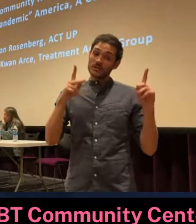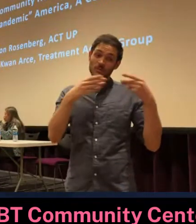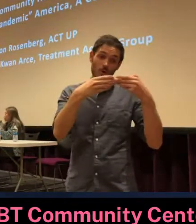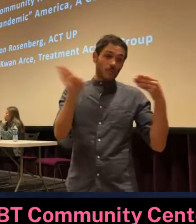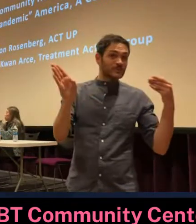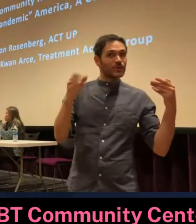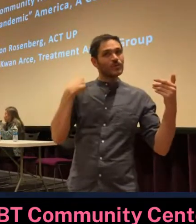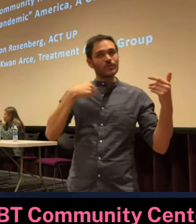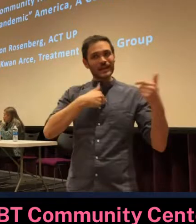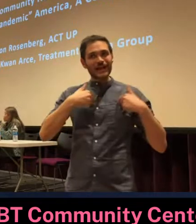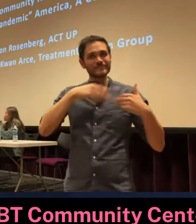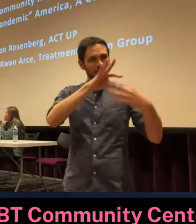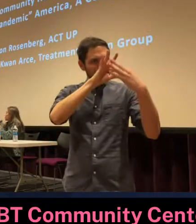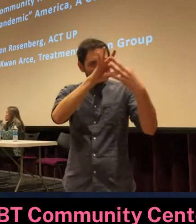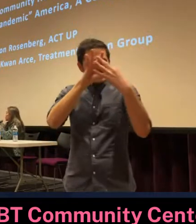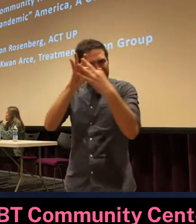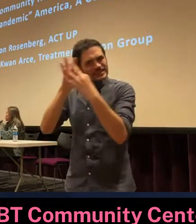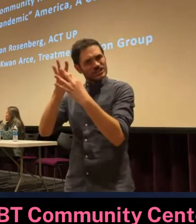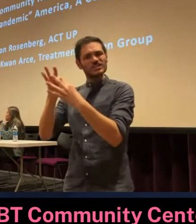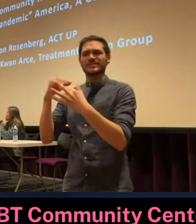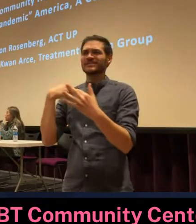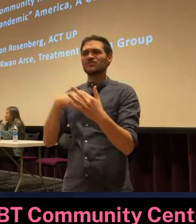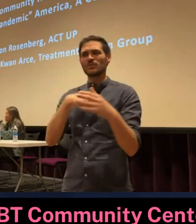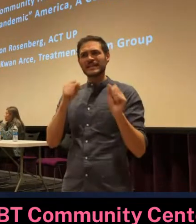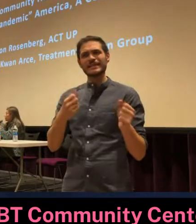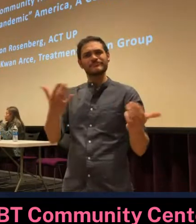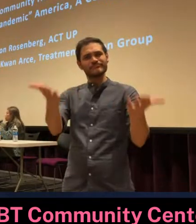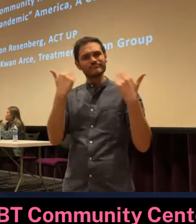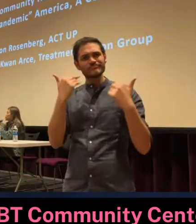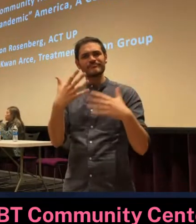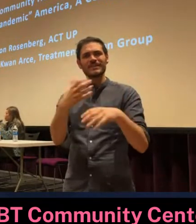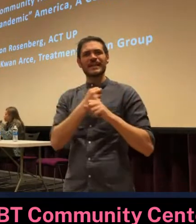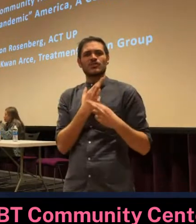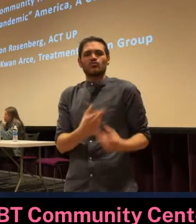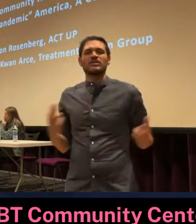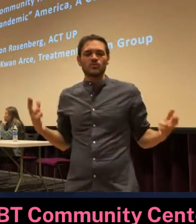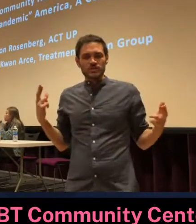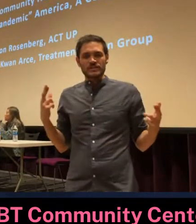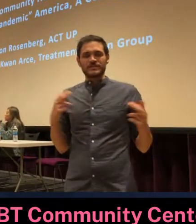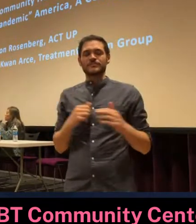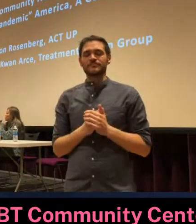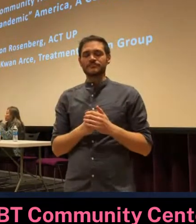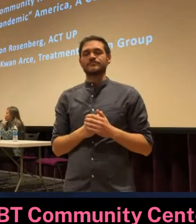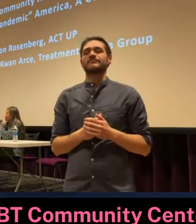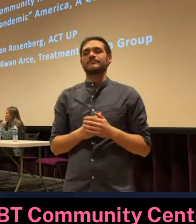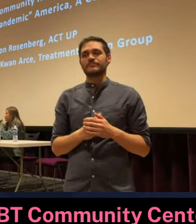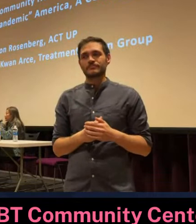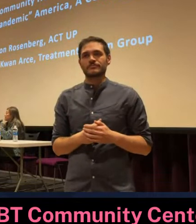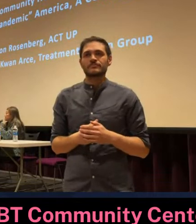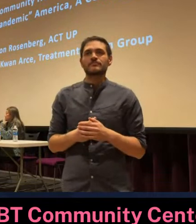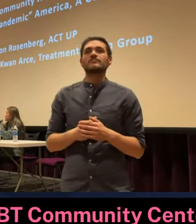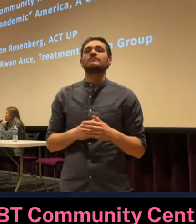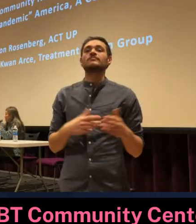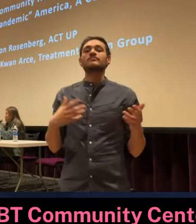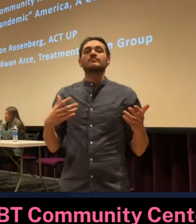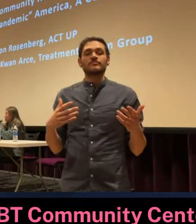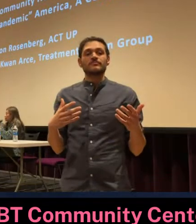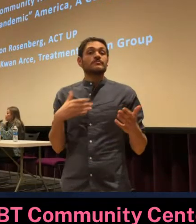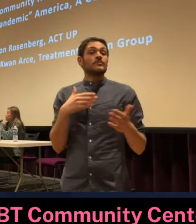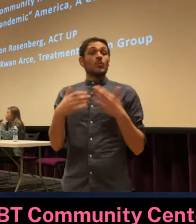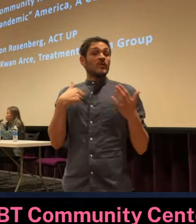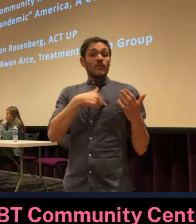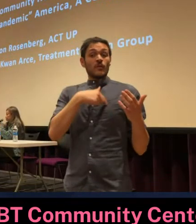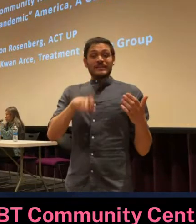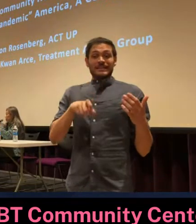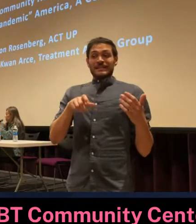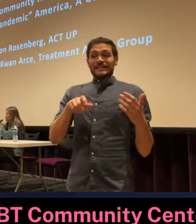we can get the resources to do it. So we're not in conversation. So whatever we need, the legacy of ACT UP